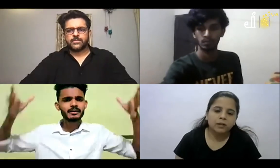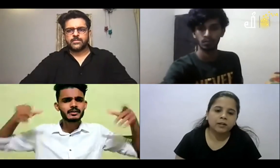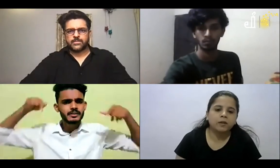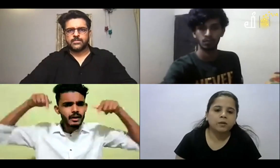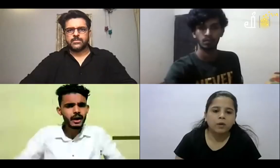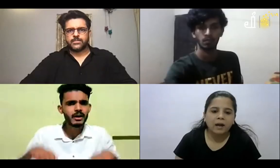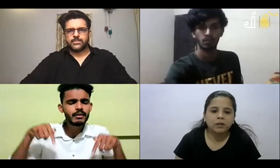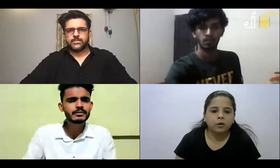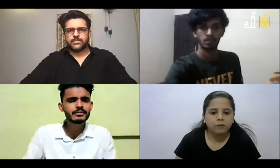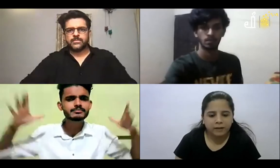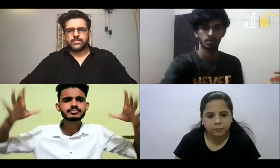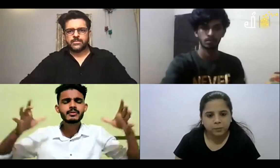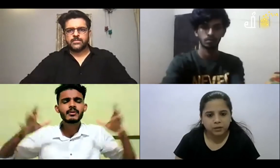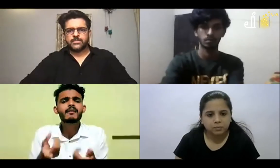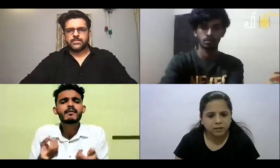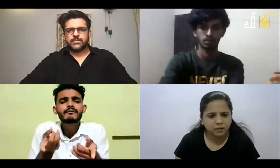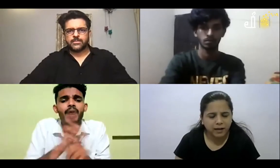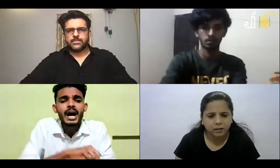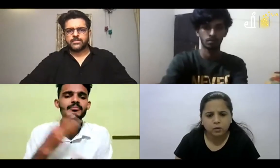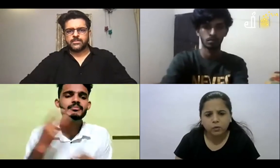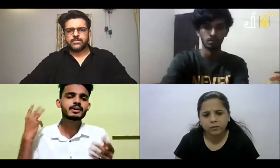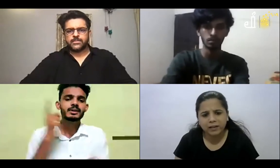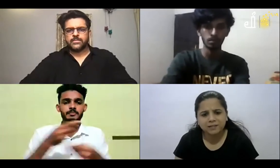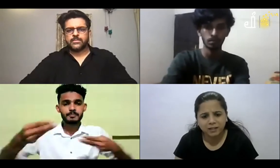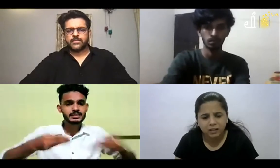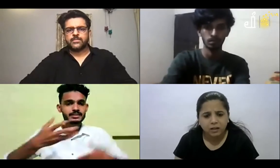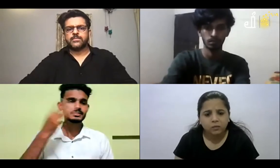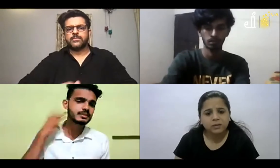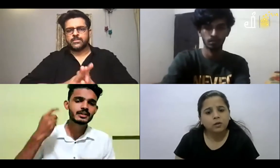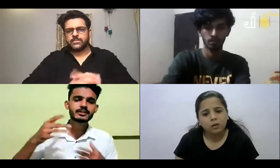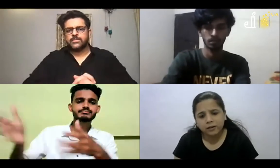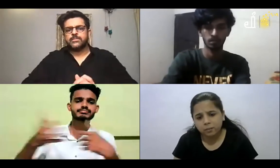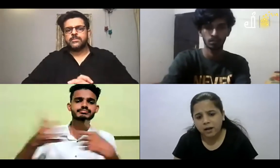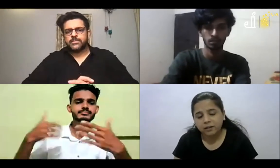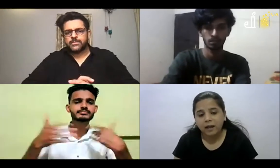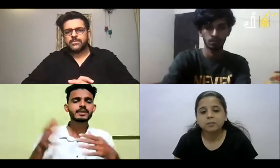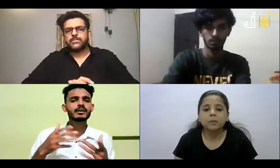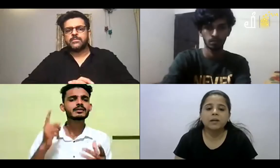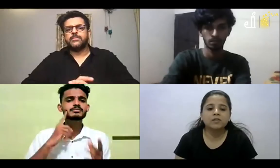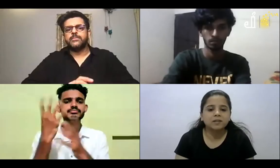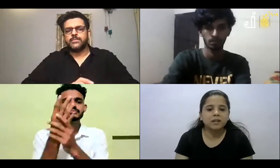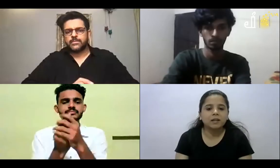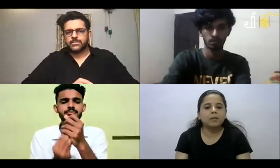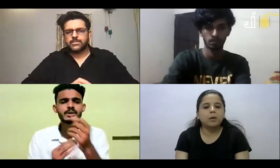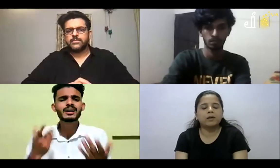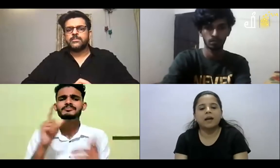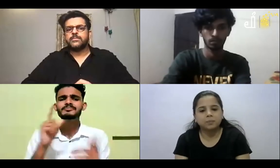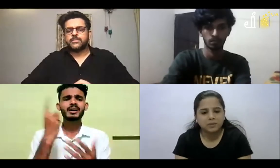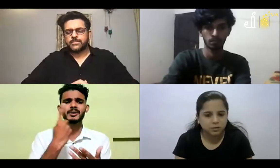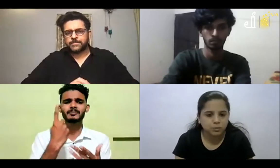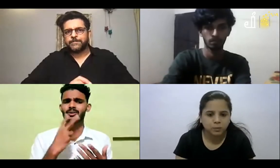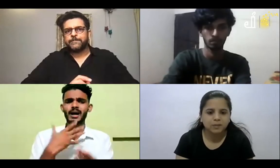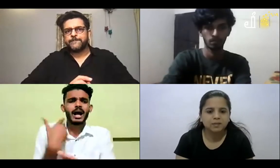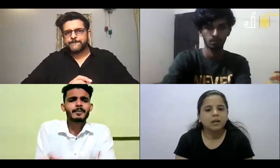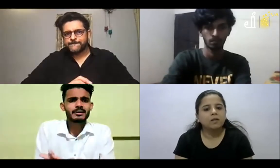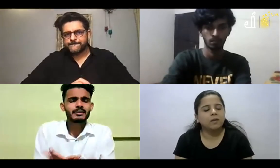So earlier we do have the lot of deaf people, but right now what we can see with the cochlear implant, as people are just thinking about it as a